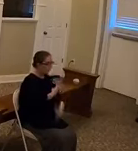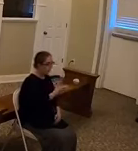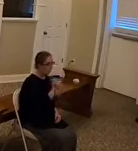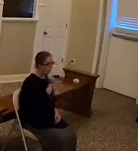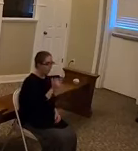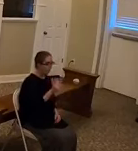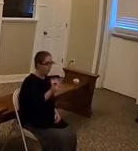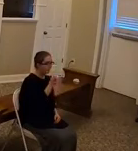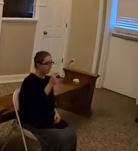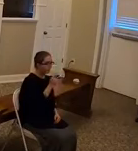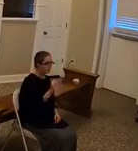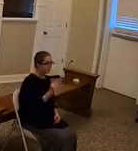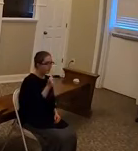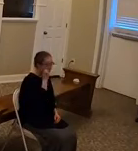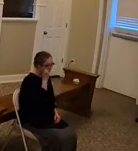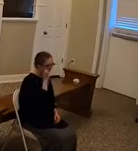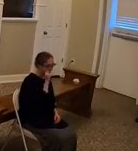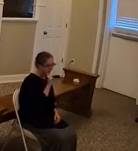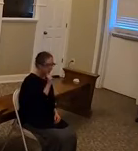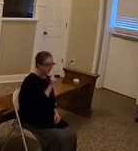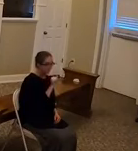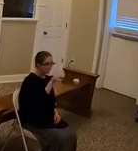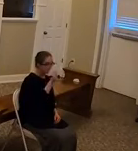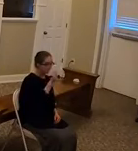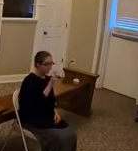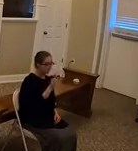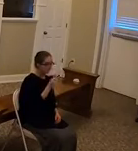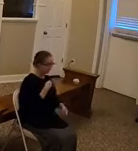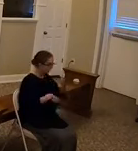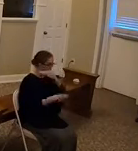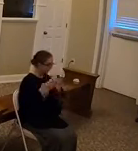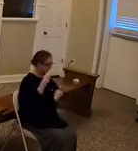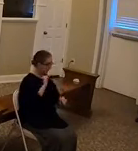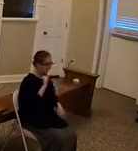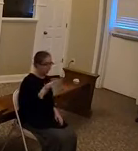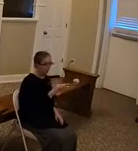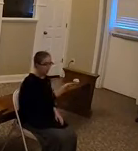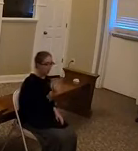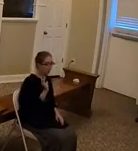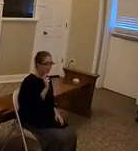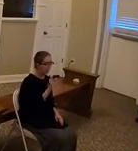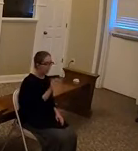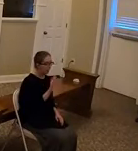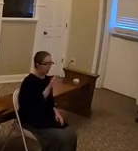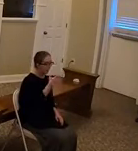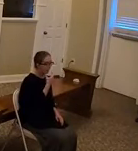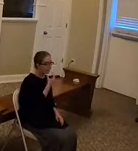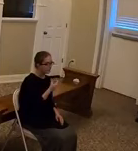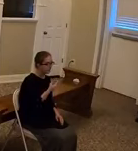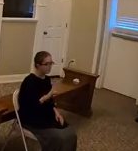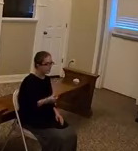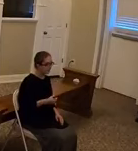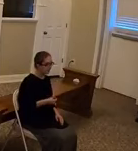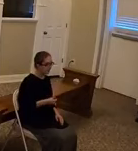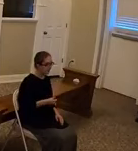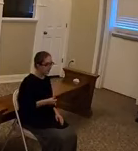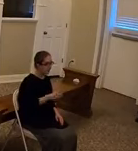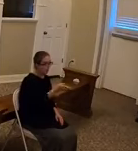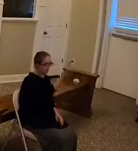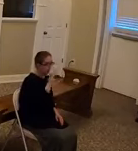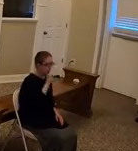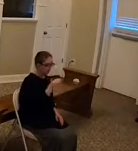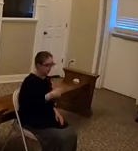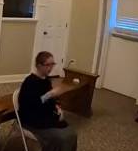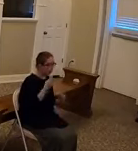not Jews by nature. We're not Jews by lineage. And so therefore we are in the Gentile race. But God